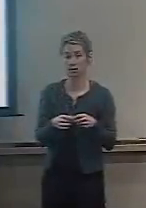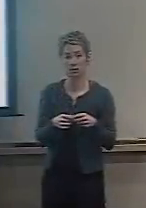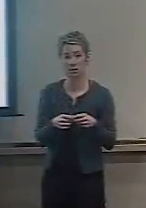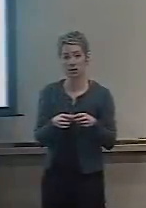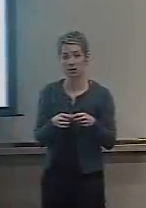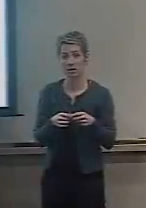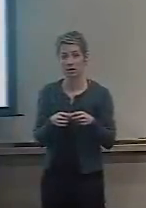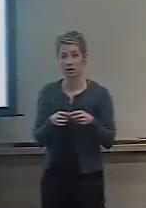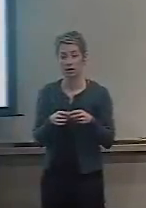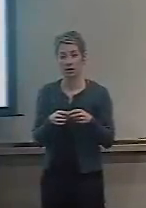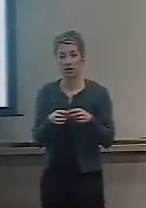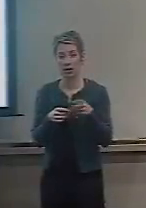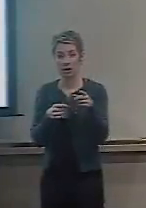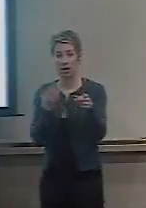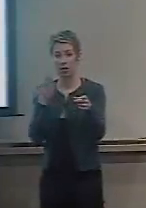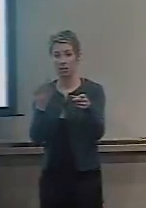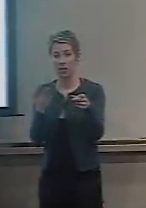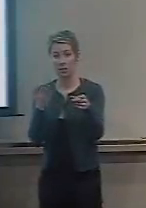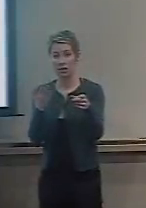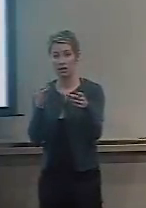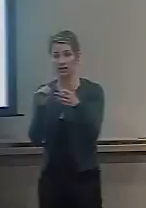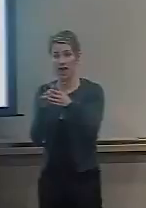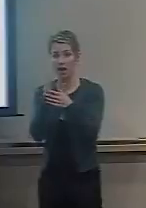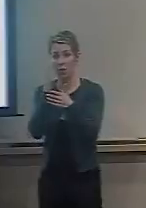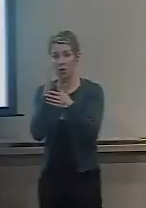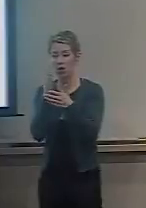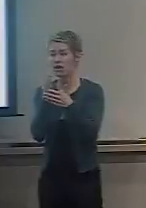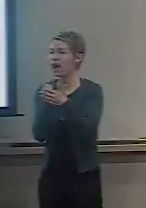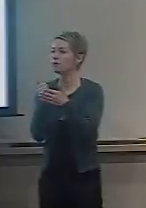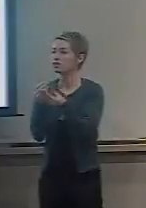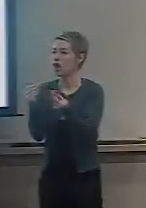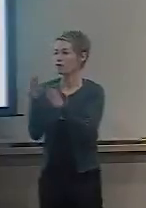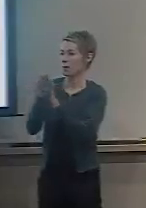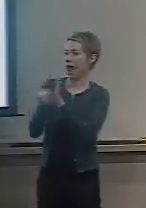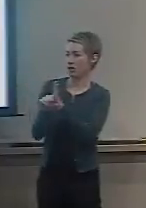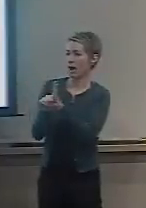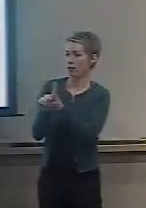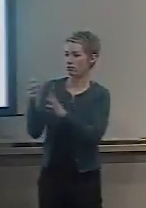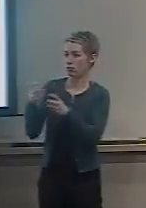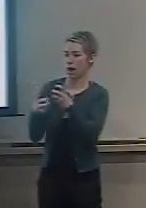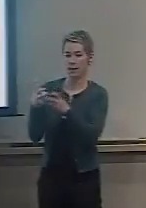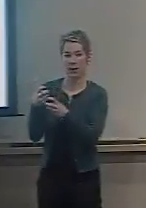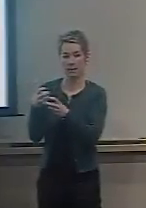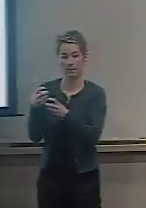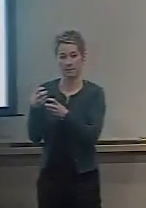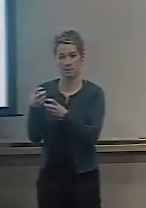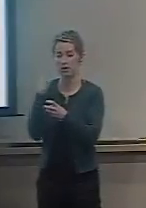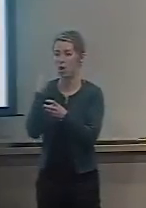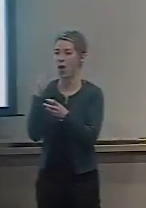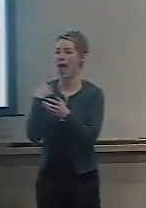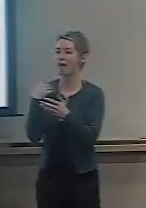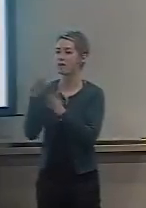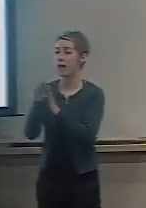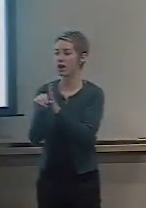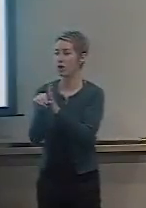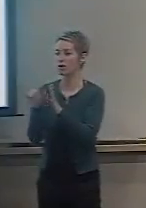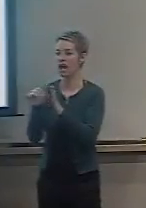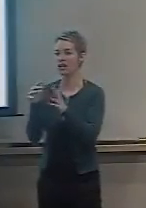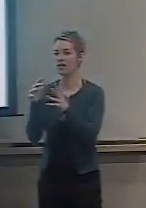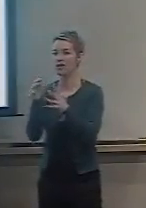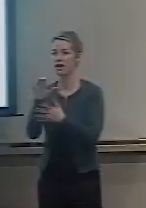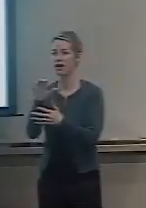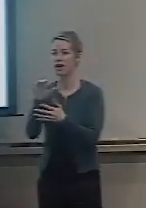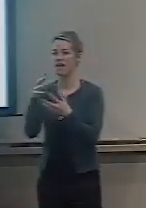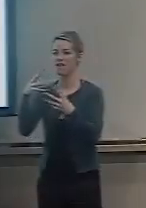That might be a solution for the background, if yeah. we were maybe fade out the background. Right. That